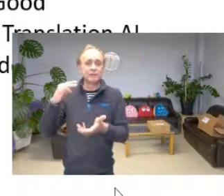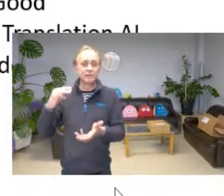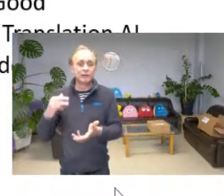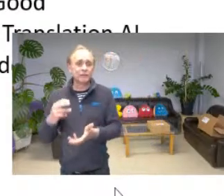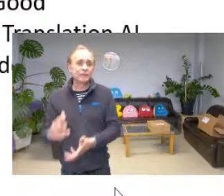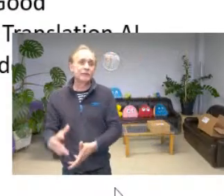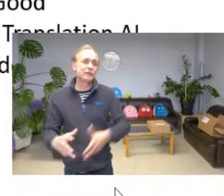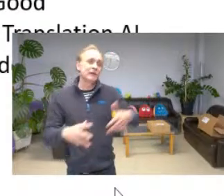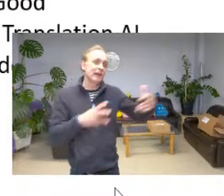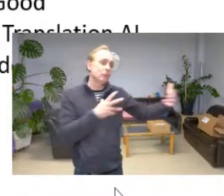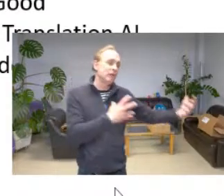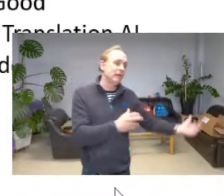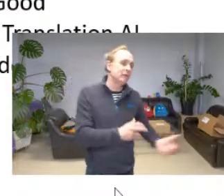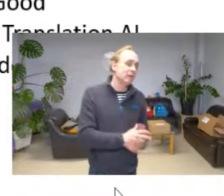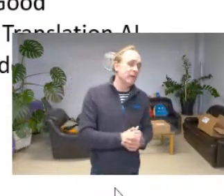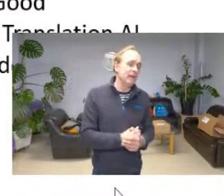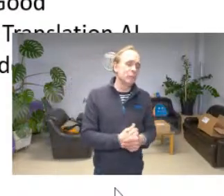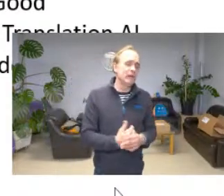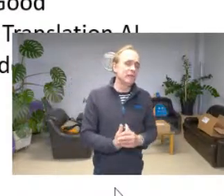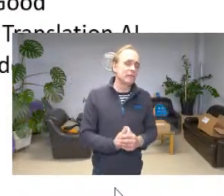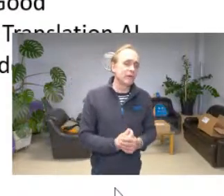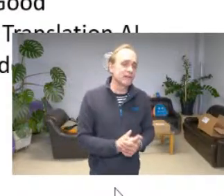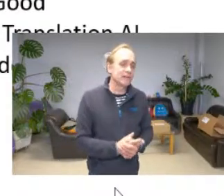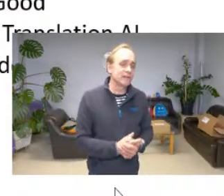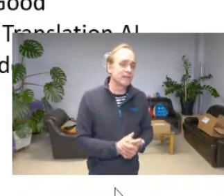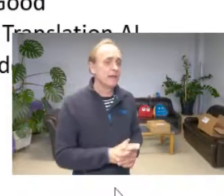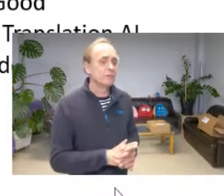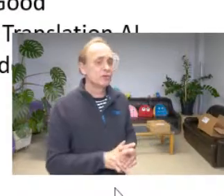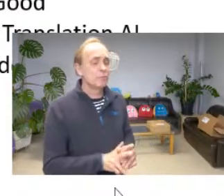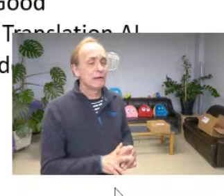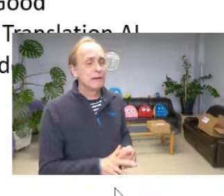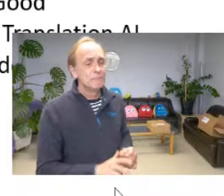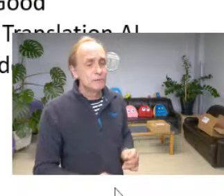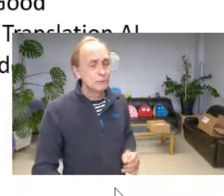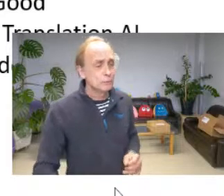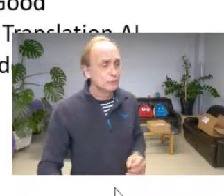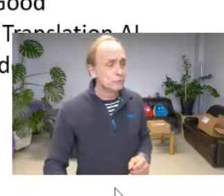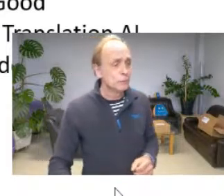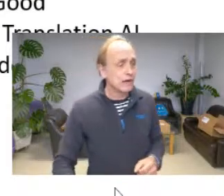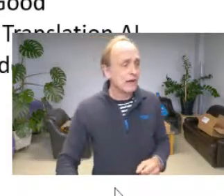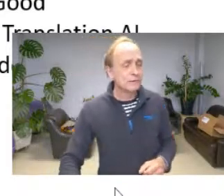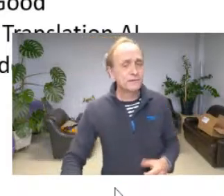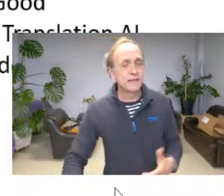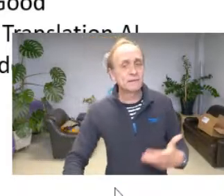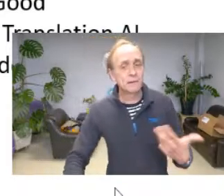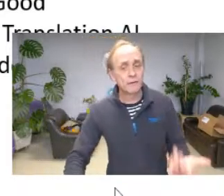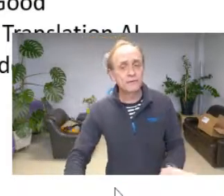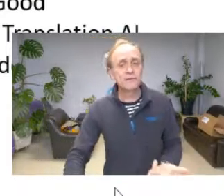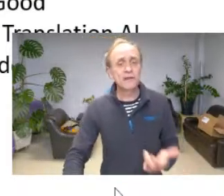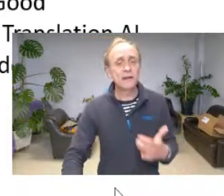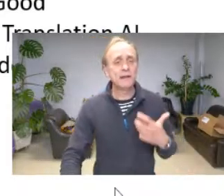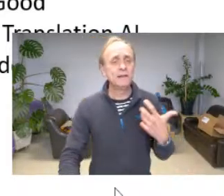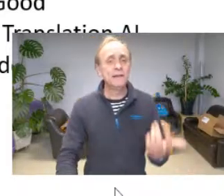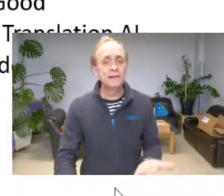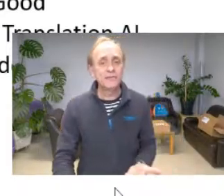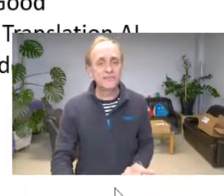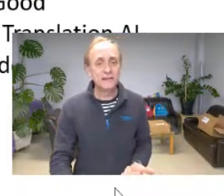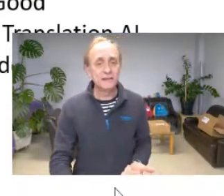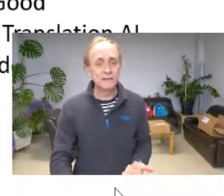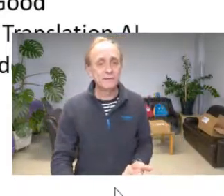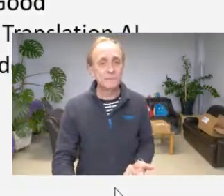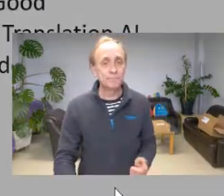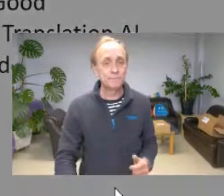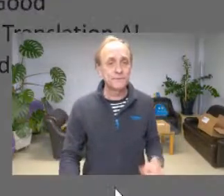gets the glosses, and we instruct the large language model to do out of that glosses an